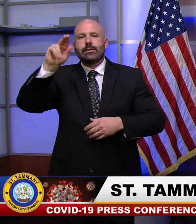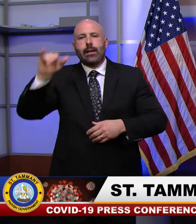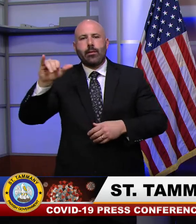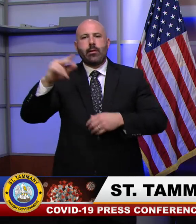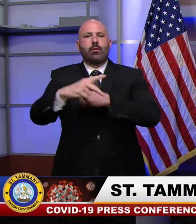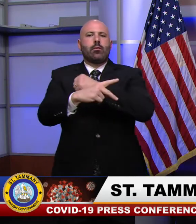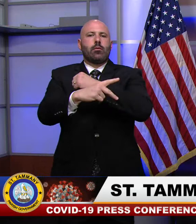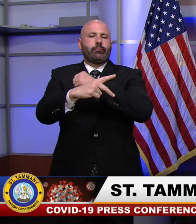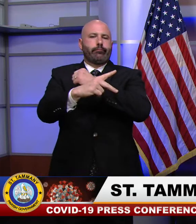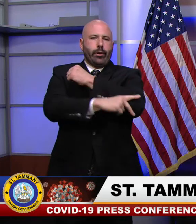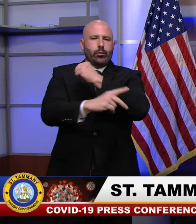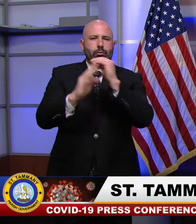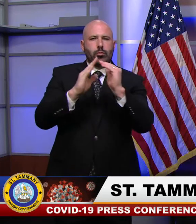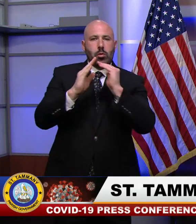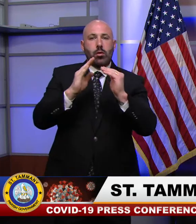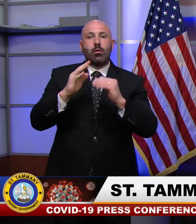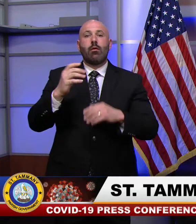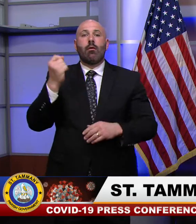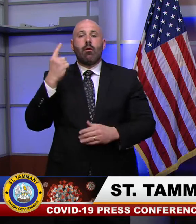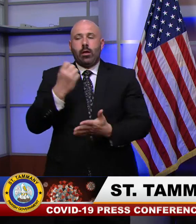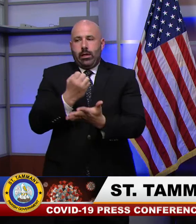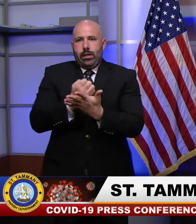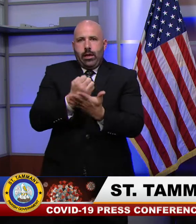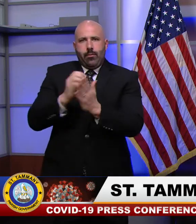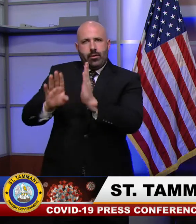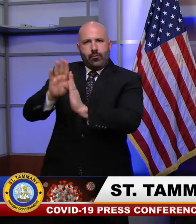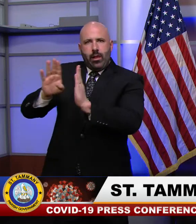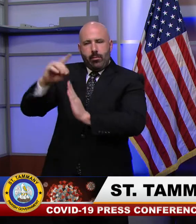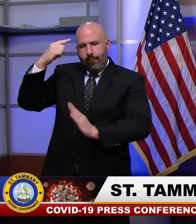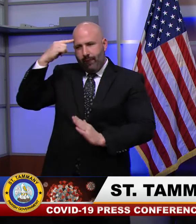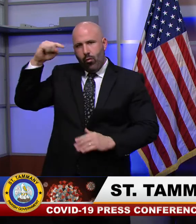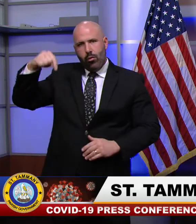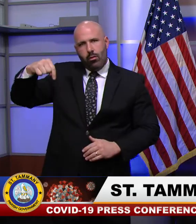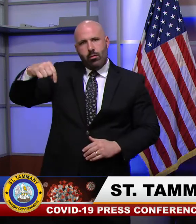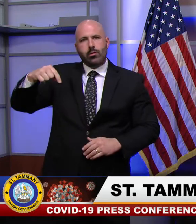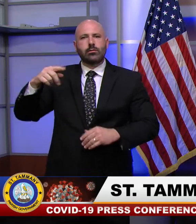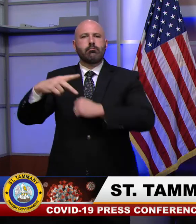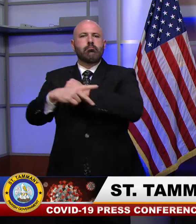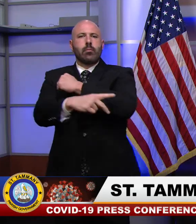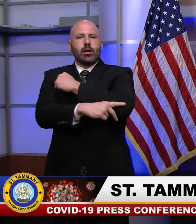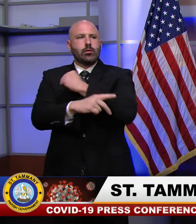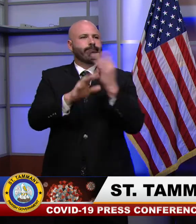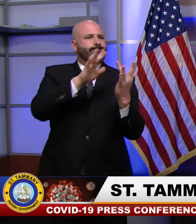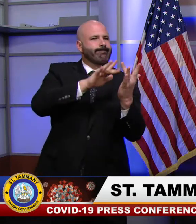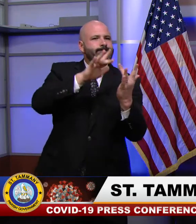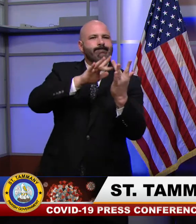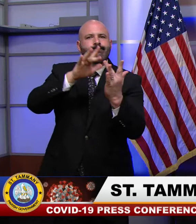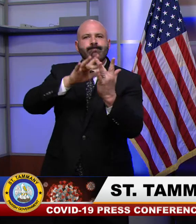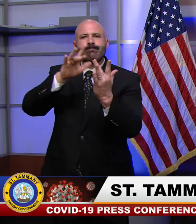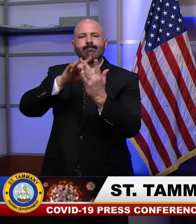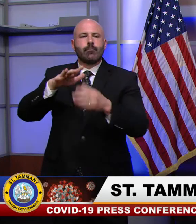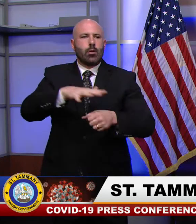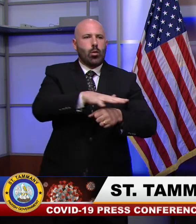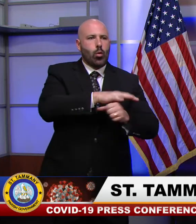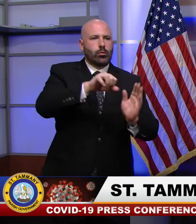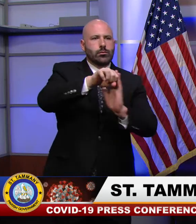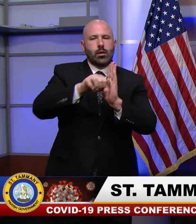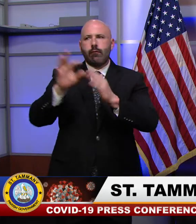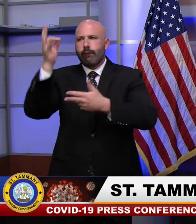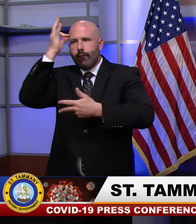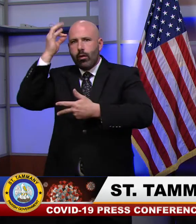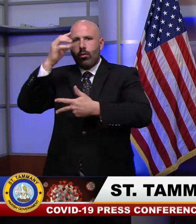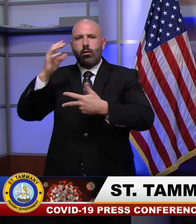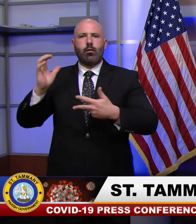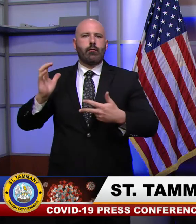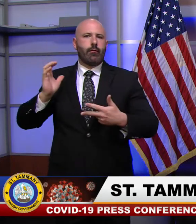economic development organization for St. Tammany, we are in constant contact with local, state, and federal